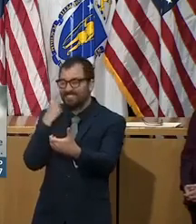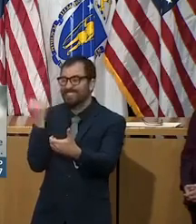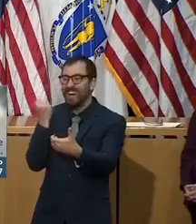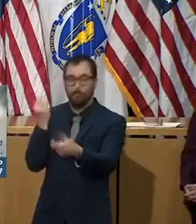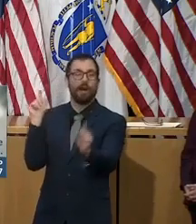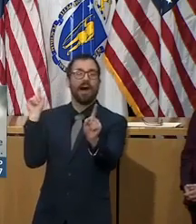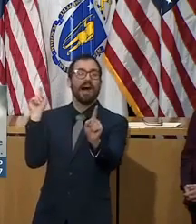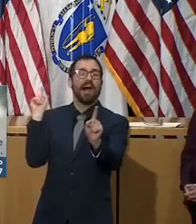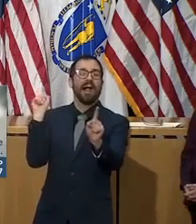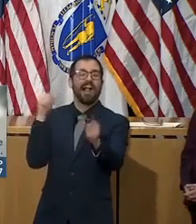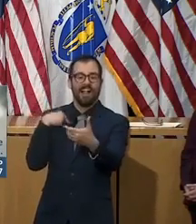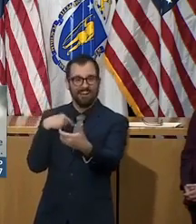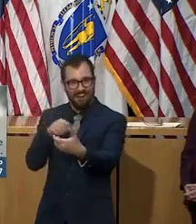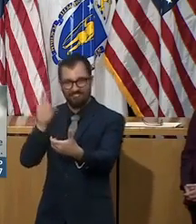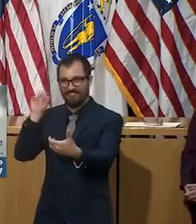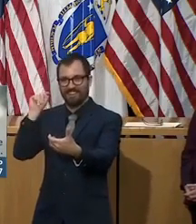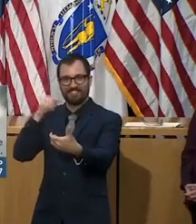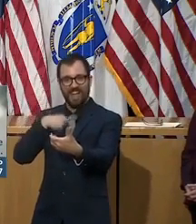And